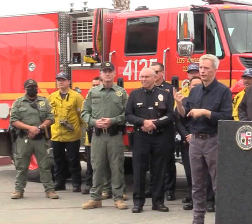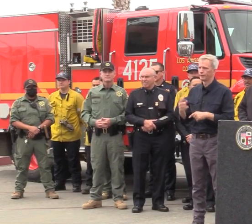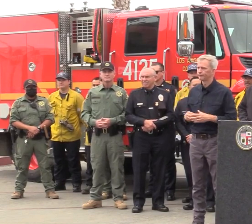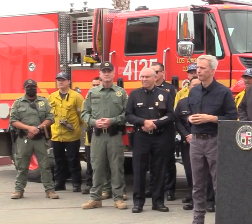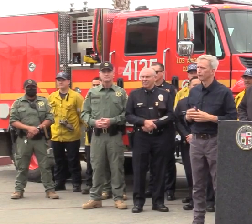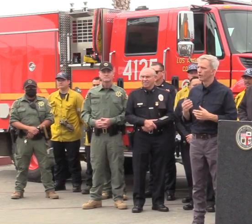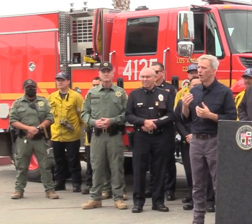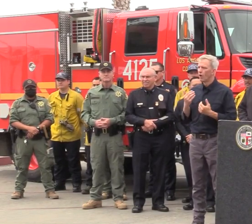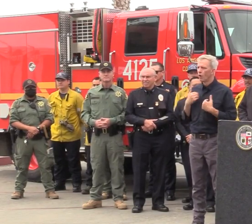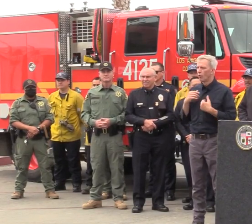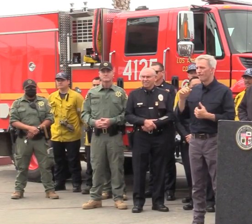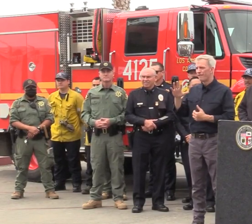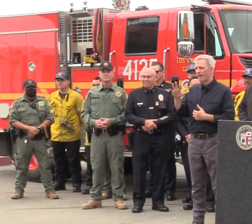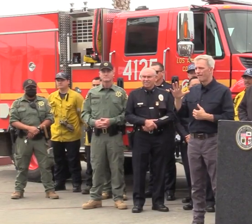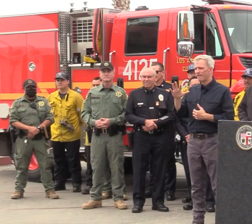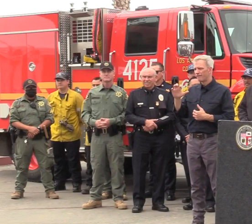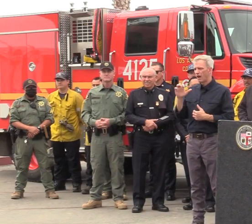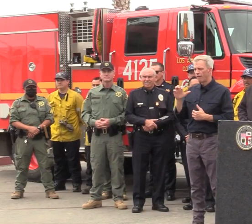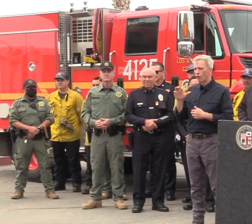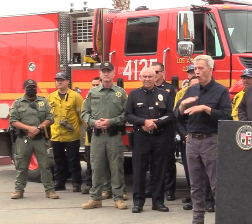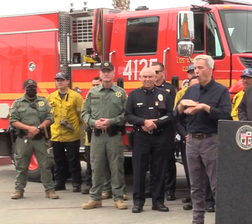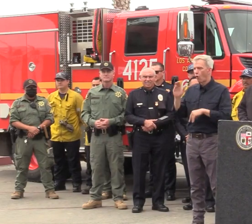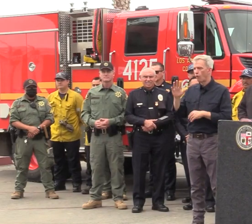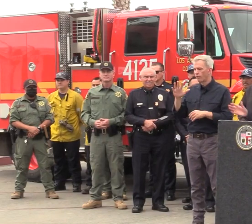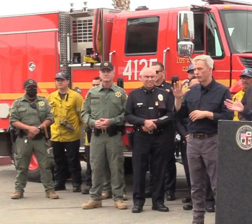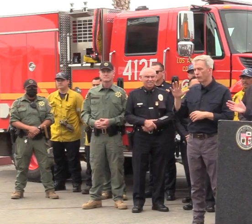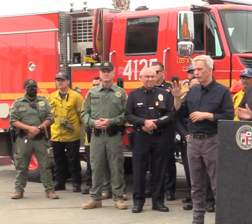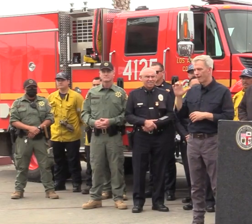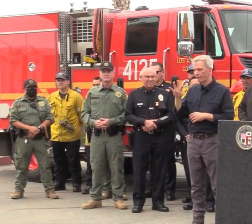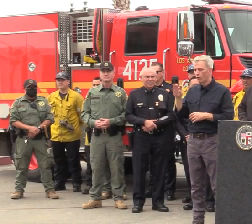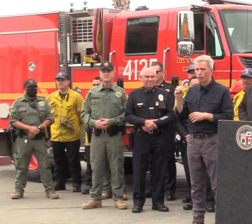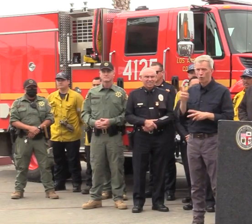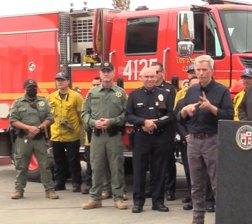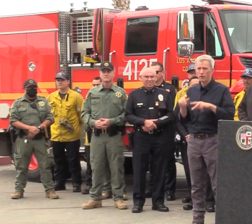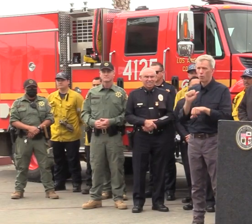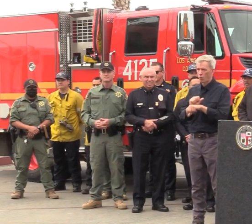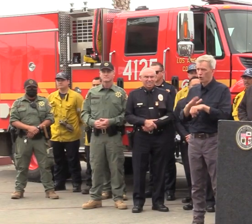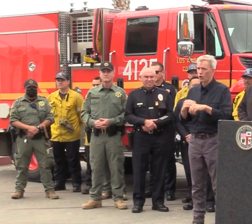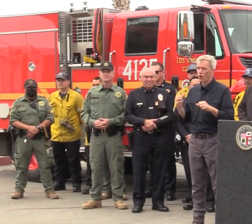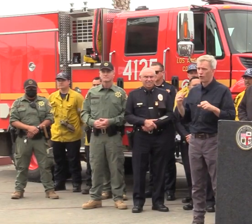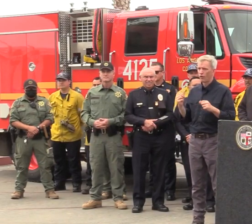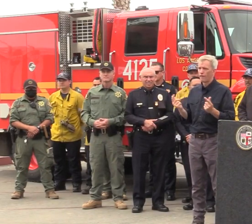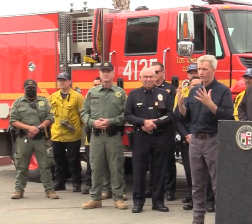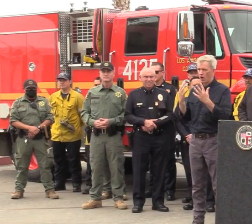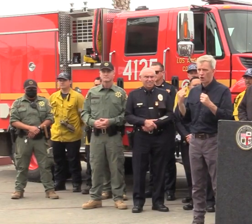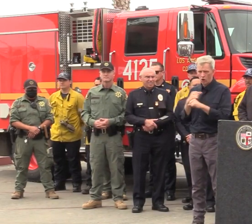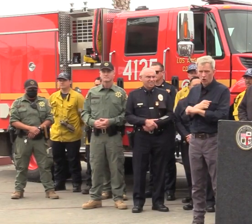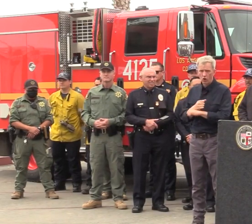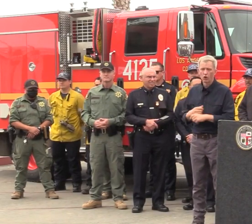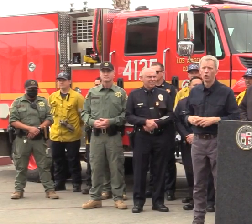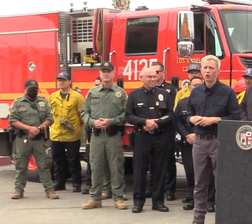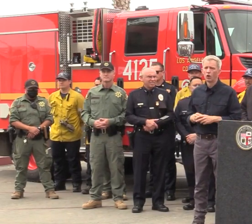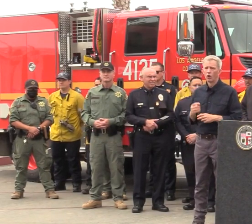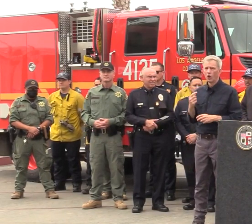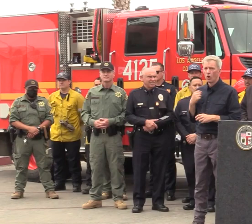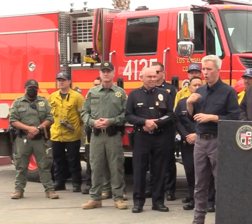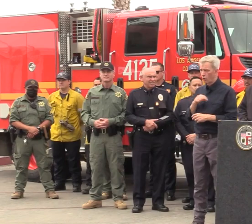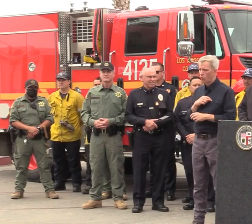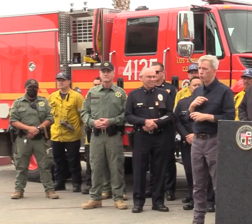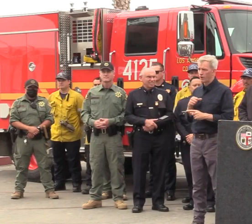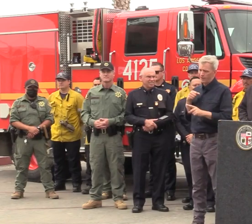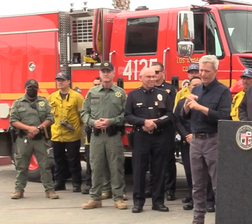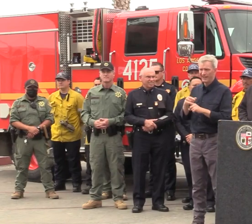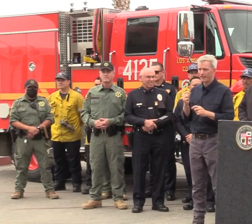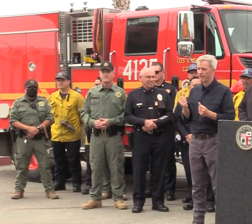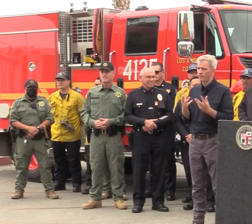this, 72 different fire resources, 540 across the multiple agencies that are here. So we're putting everything that we can on this